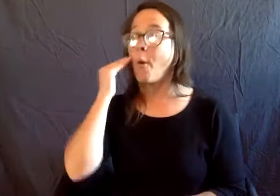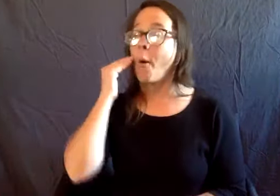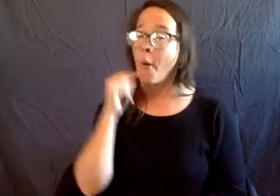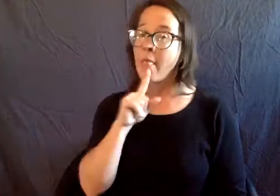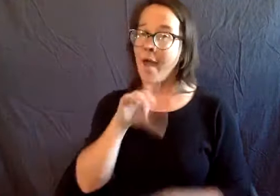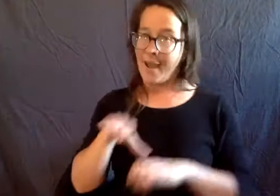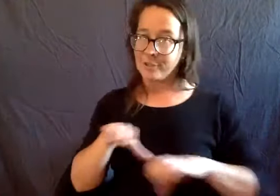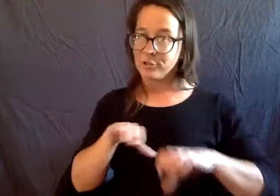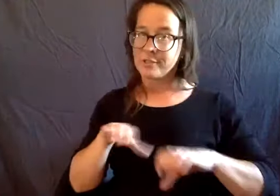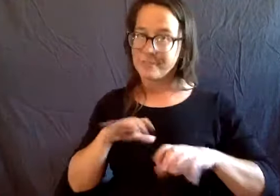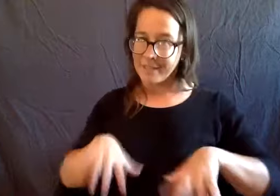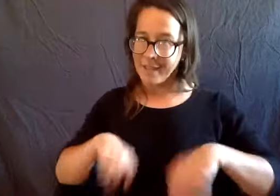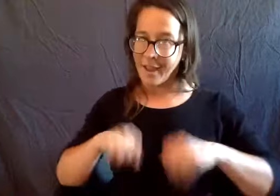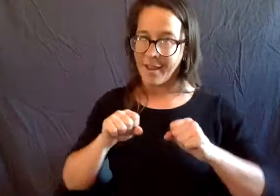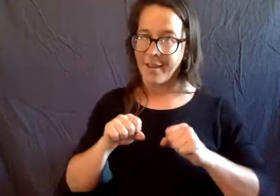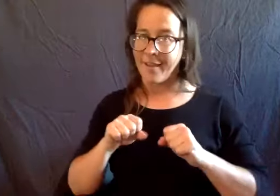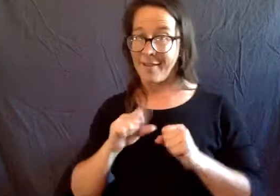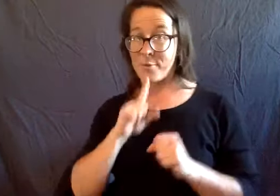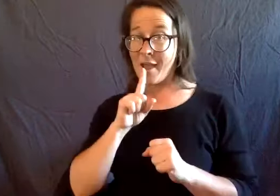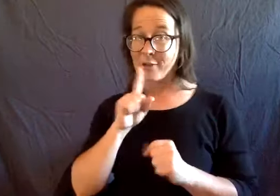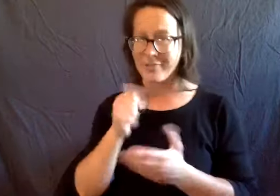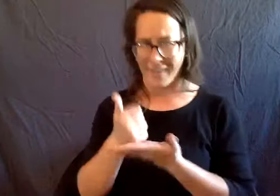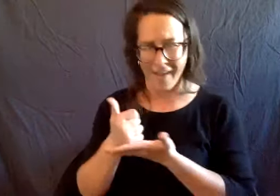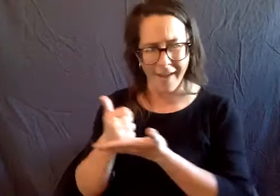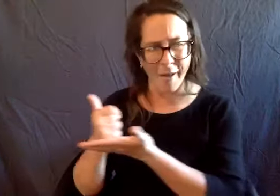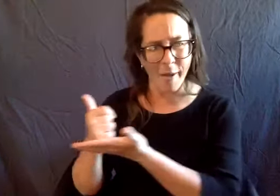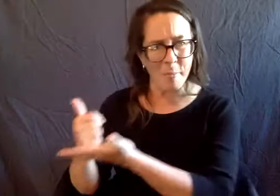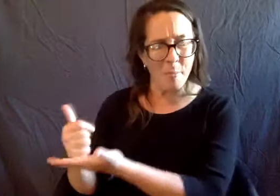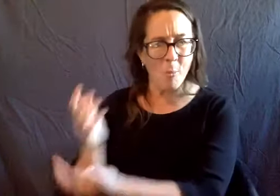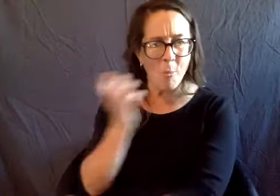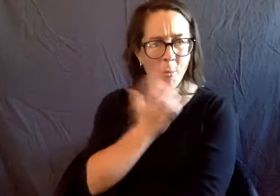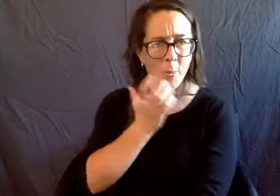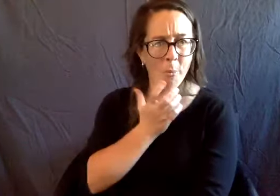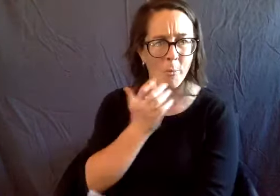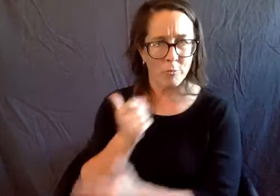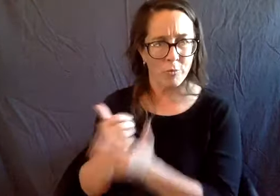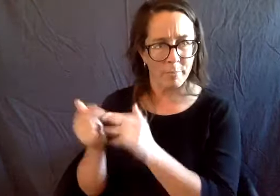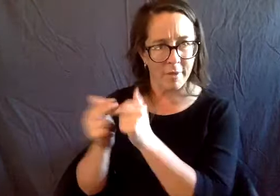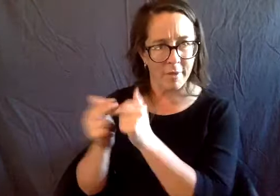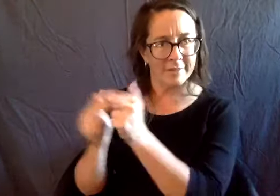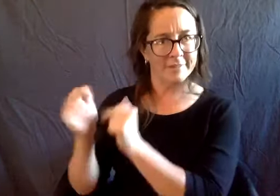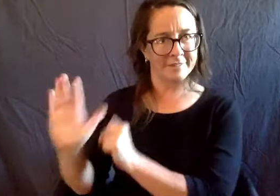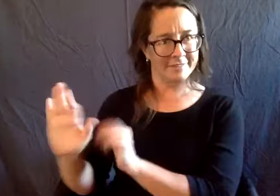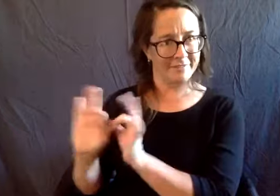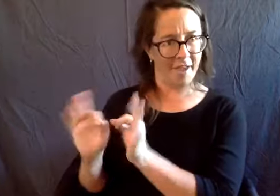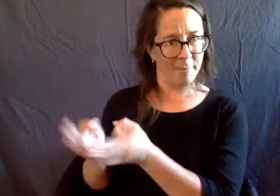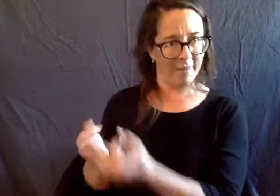think that the actions that I take actually help someone and help to rebuild a family. So